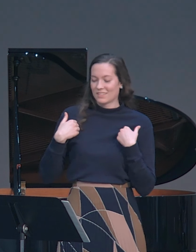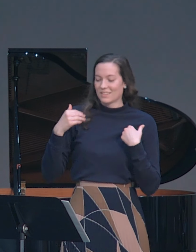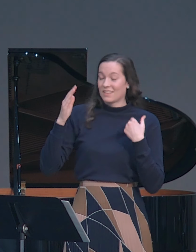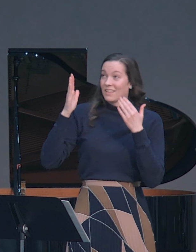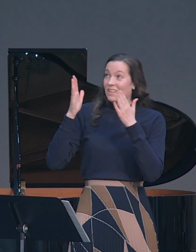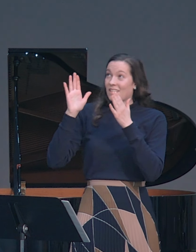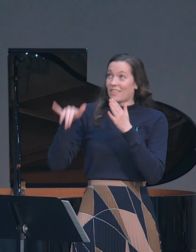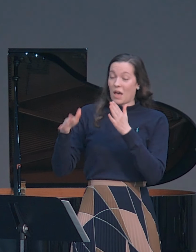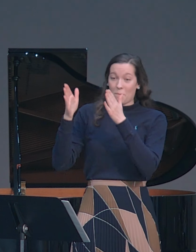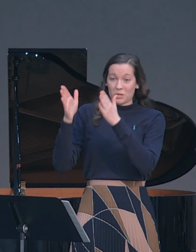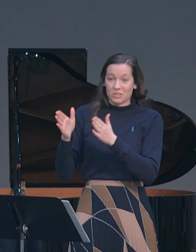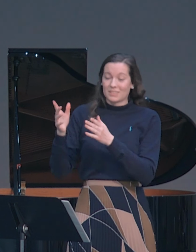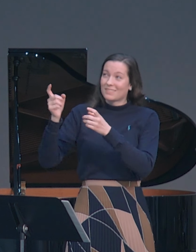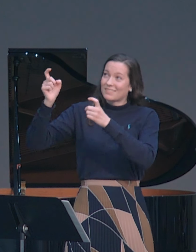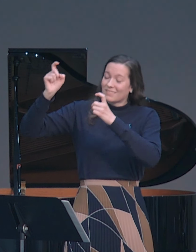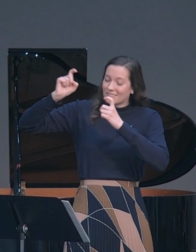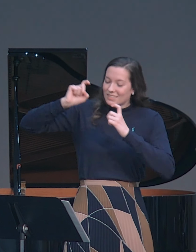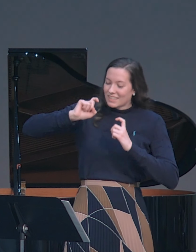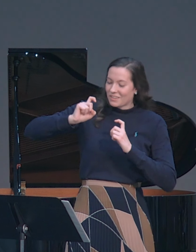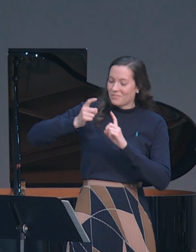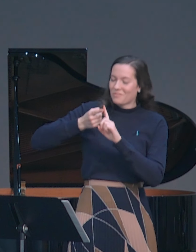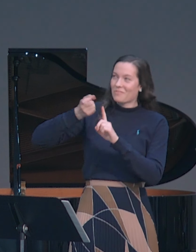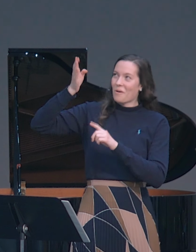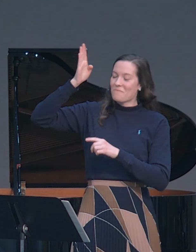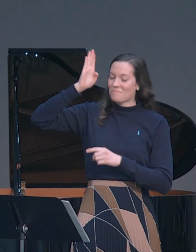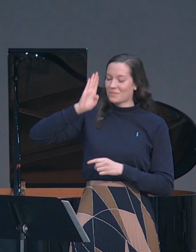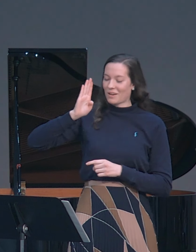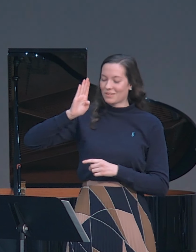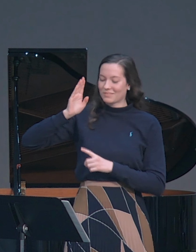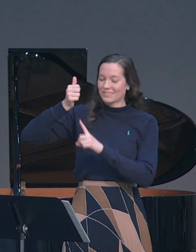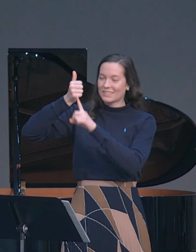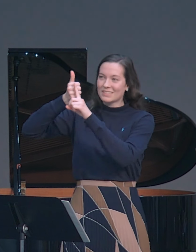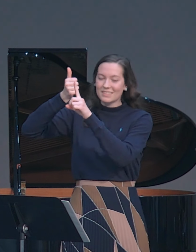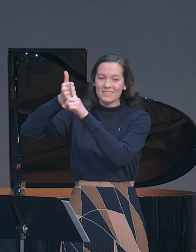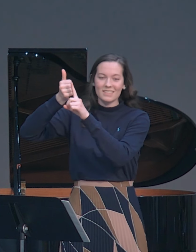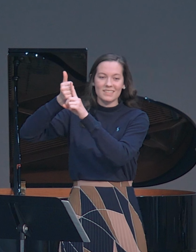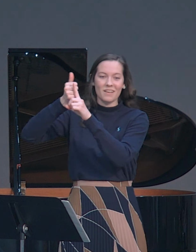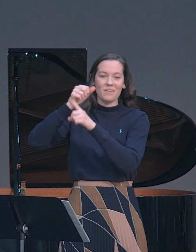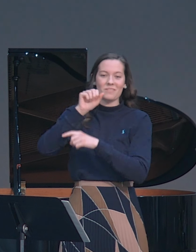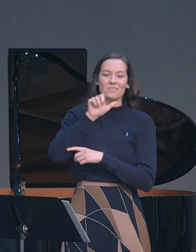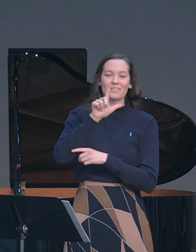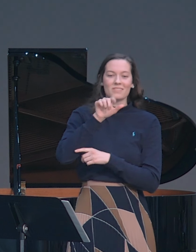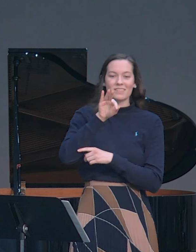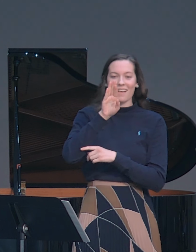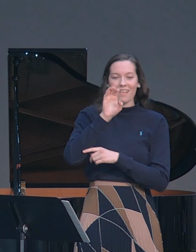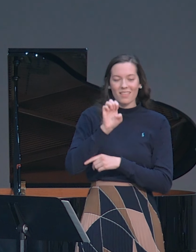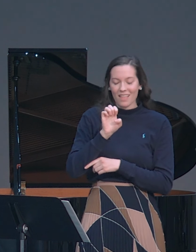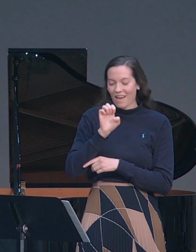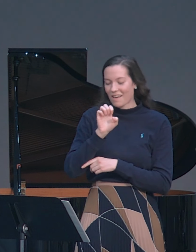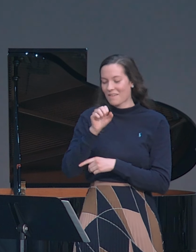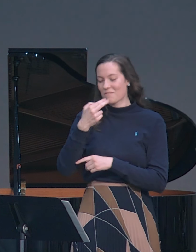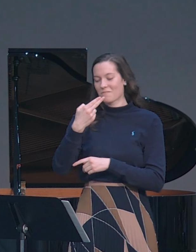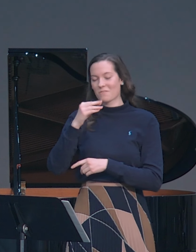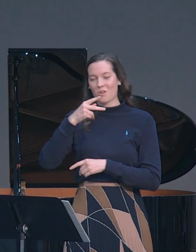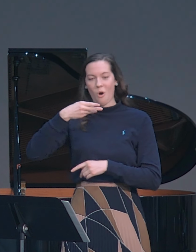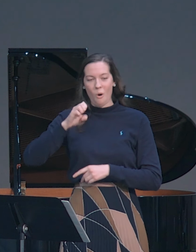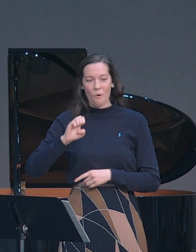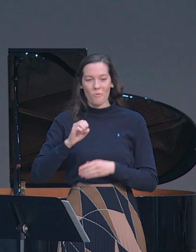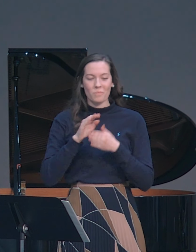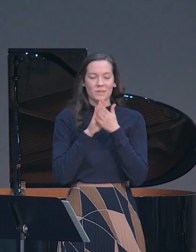weak. Who is the gift of God to be the